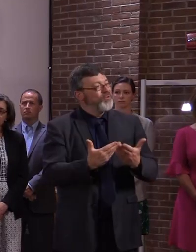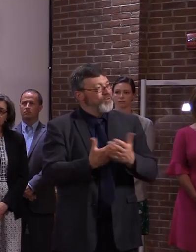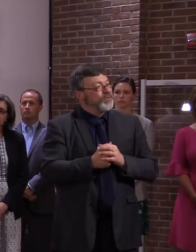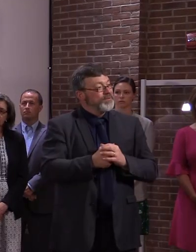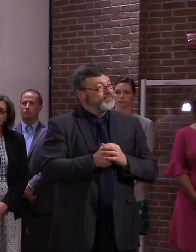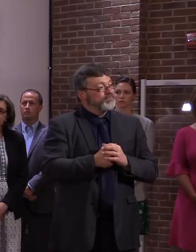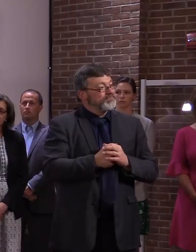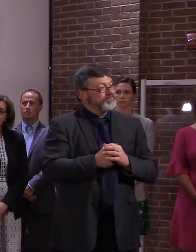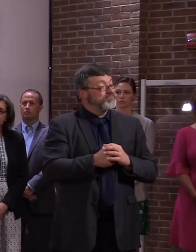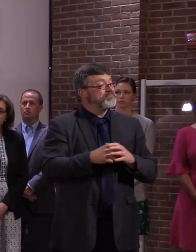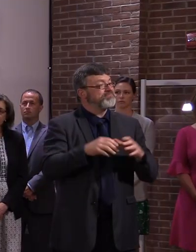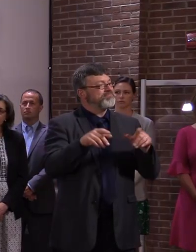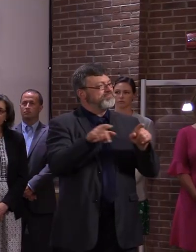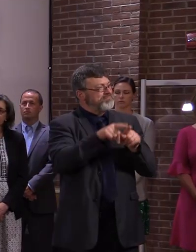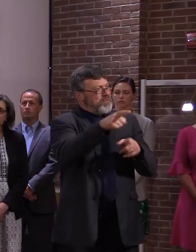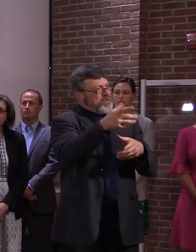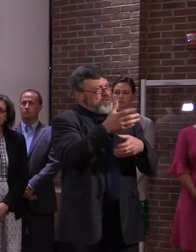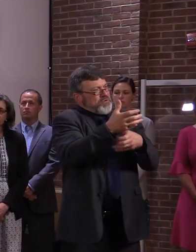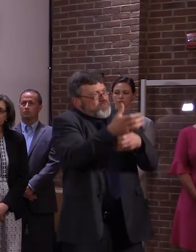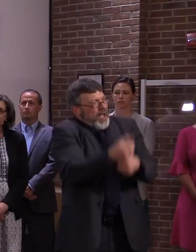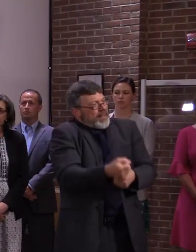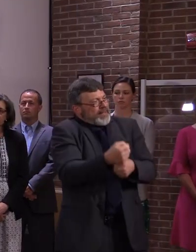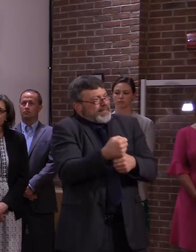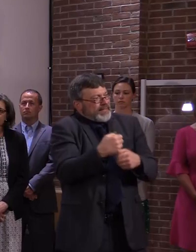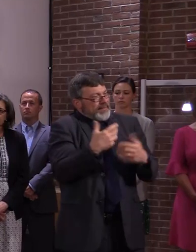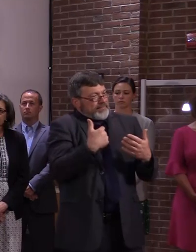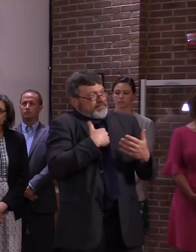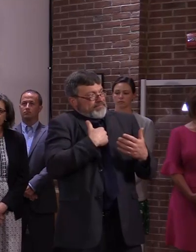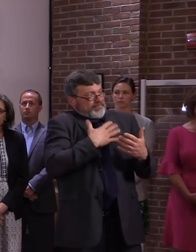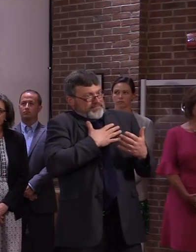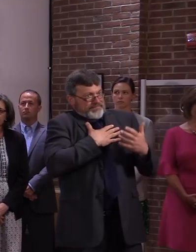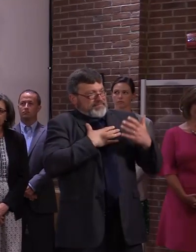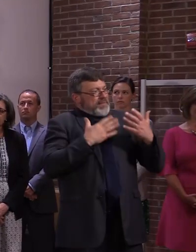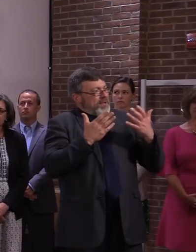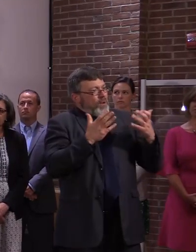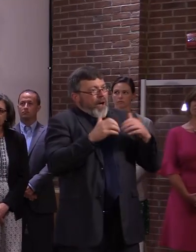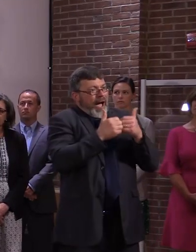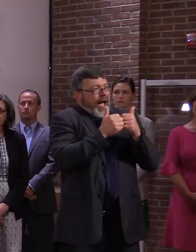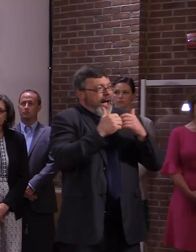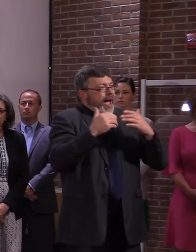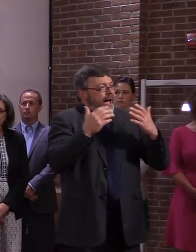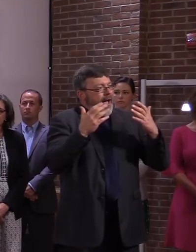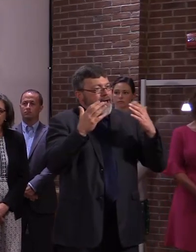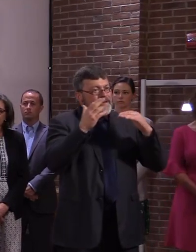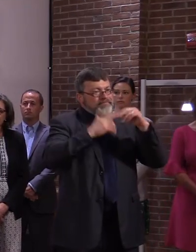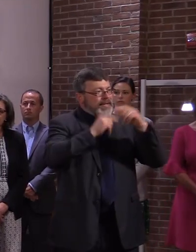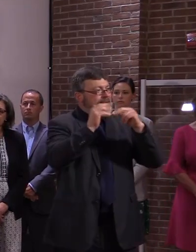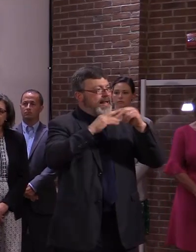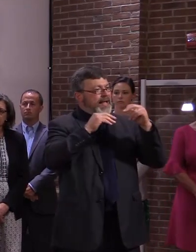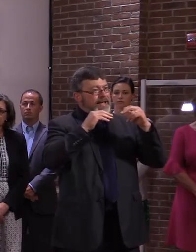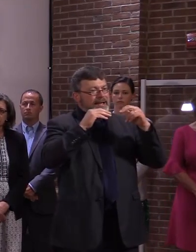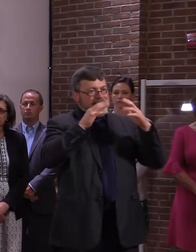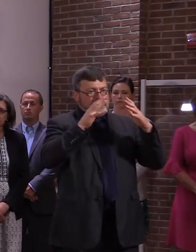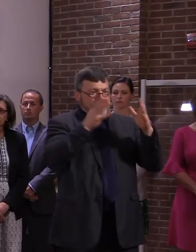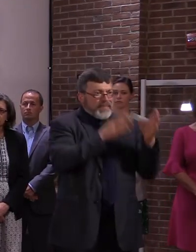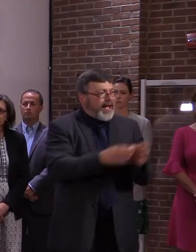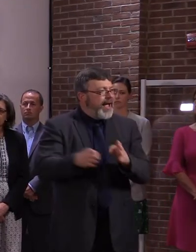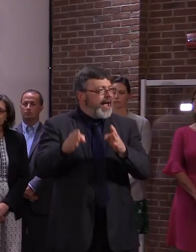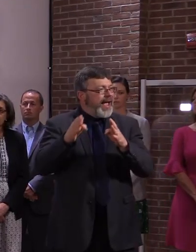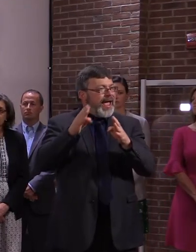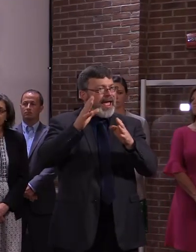you placed in us to build and implement Vermont's data-driven and scientifically credible